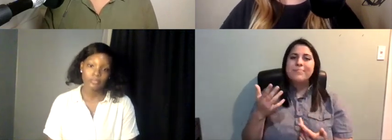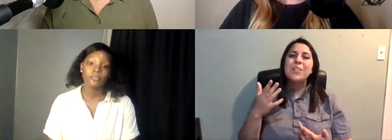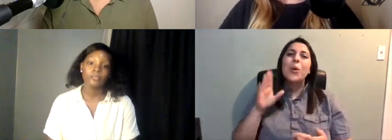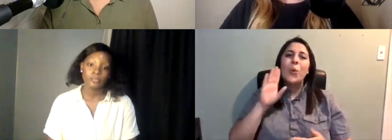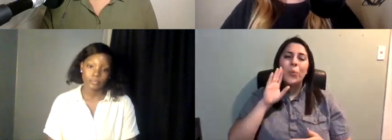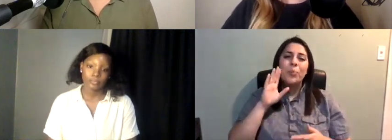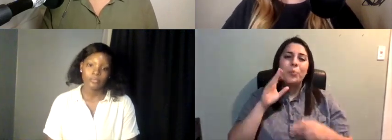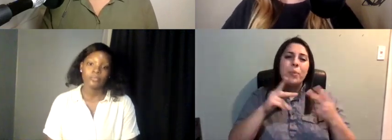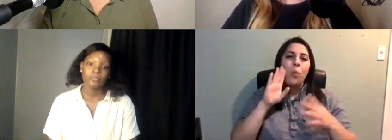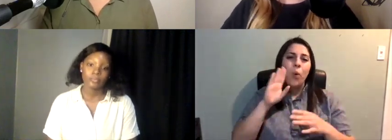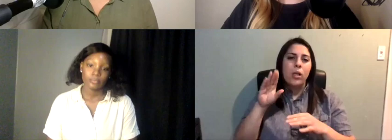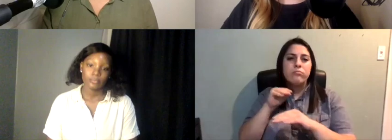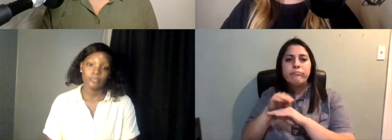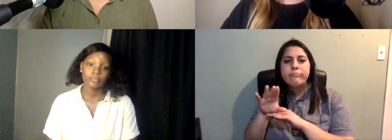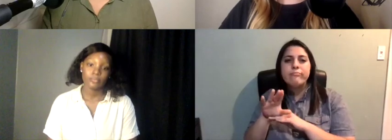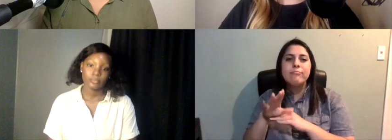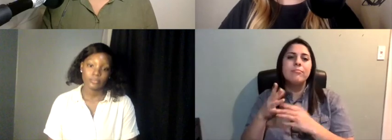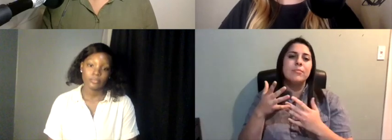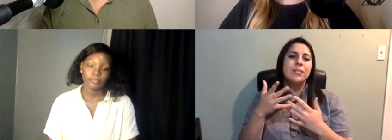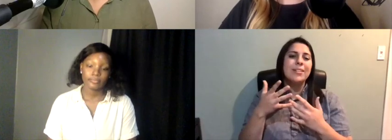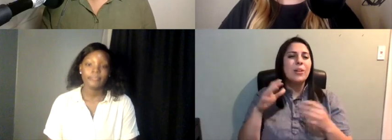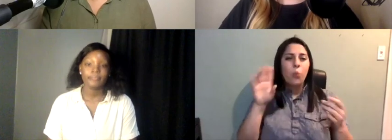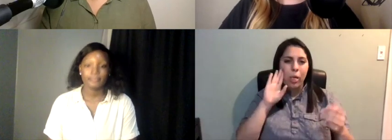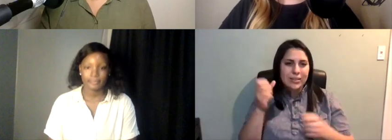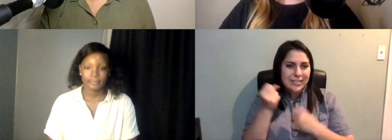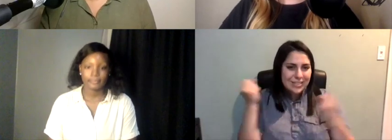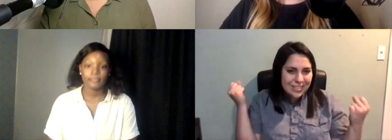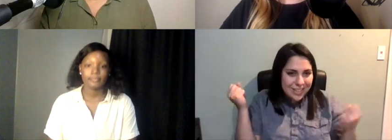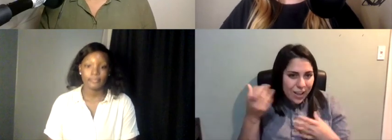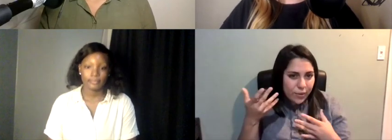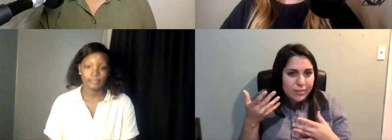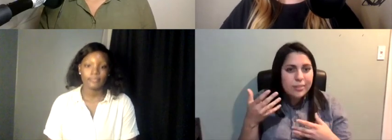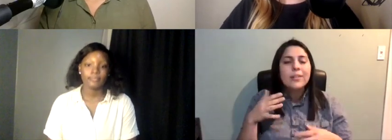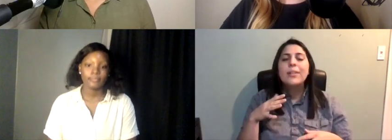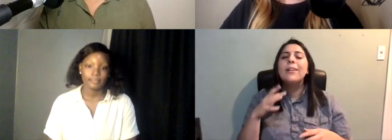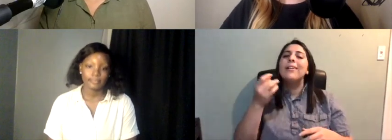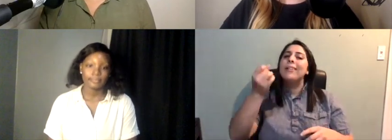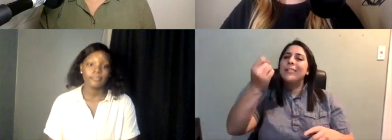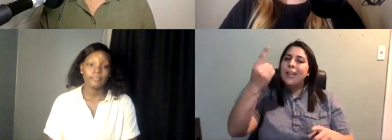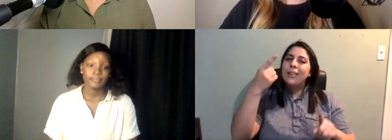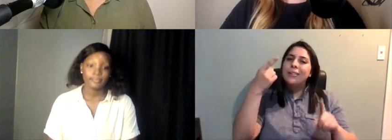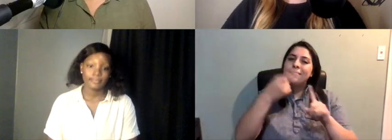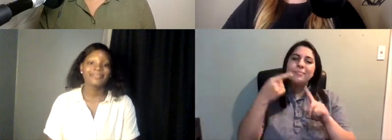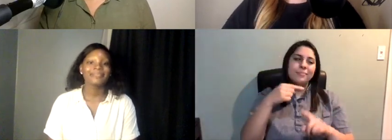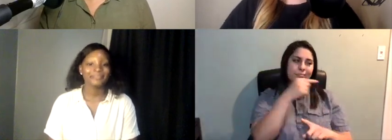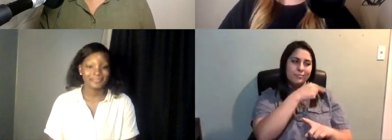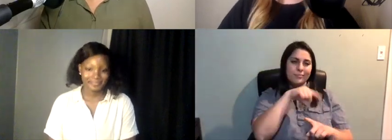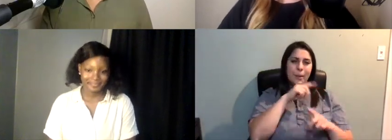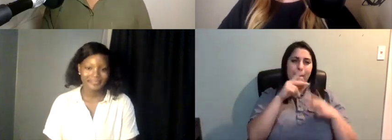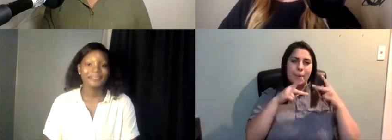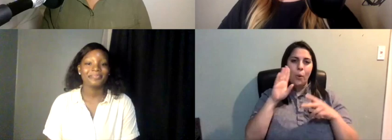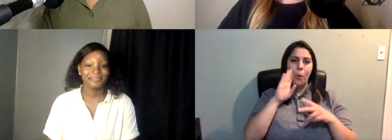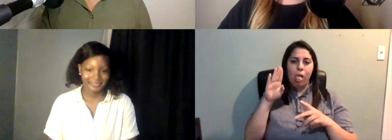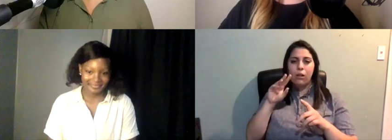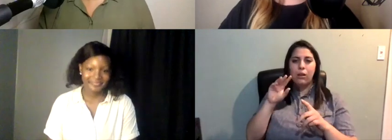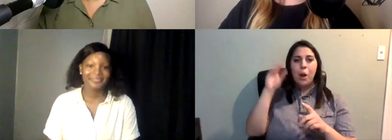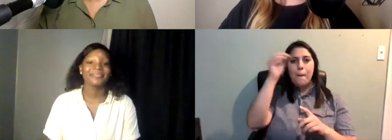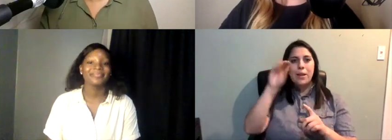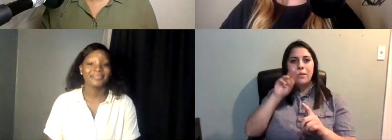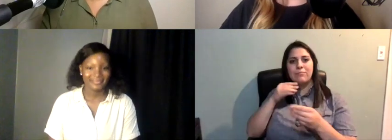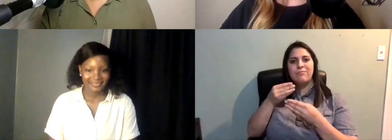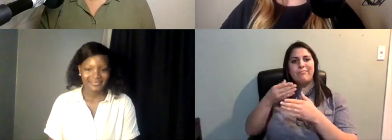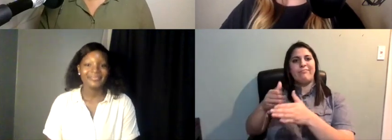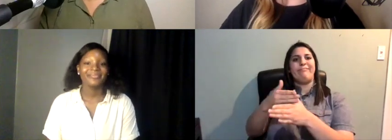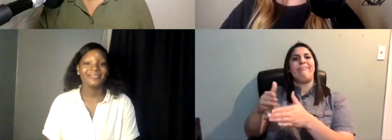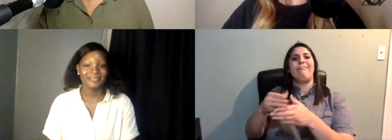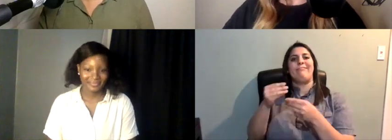but just keep that in mind. Whether it's solicited or not, people are coming in with opinions. Yeah. What is, if you can